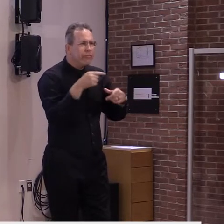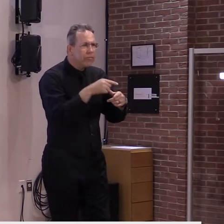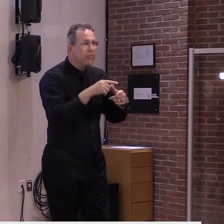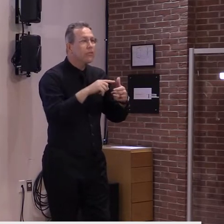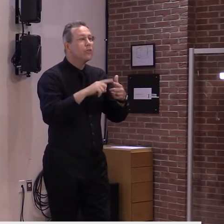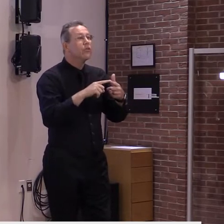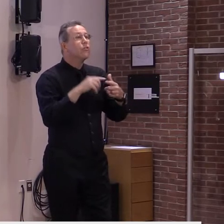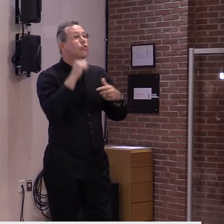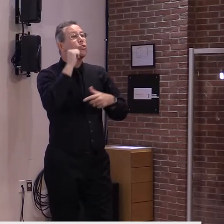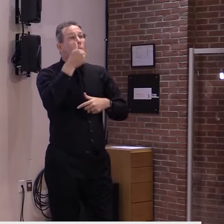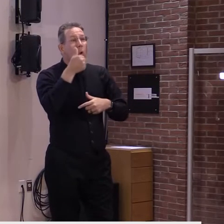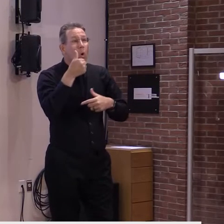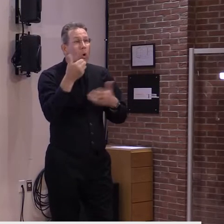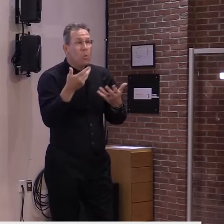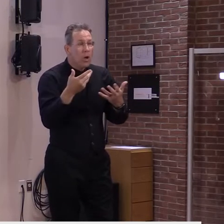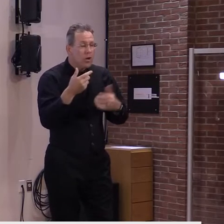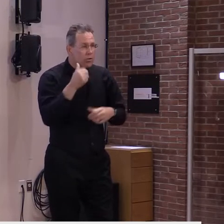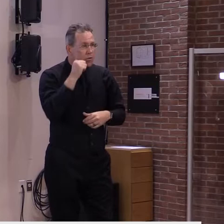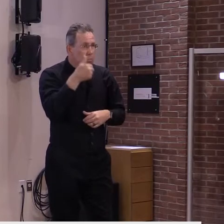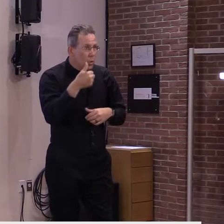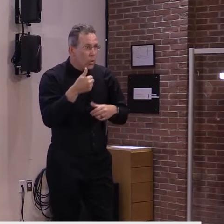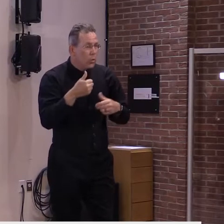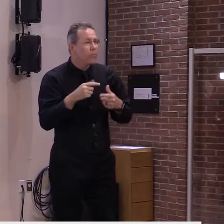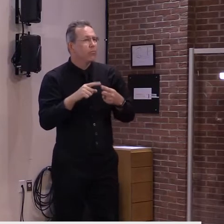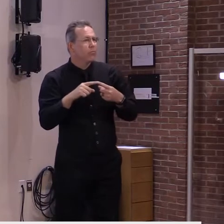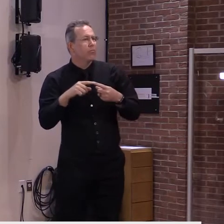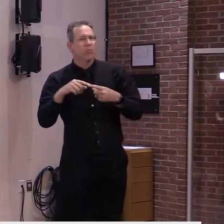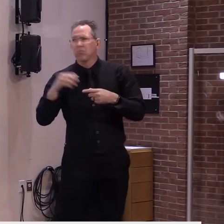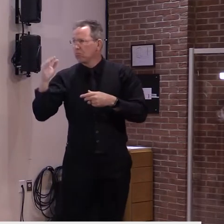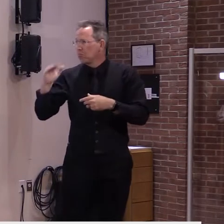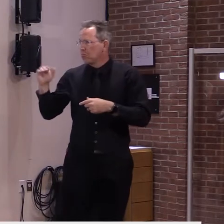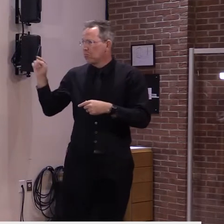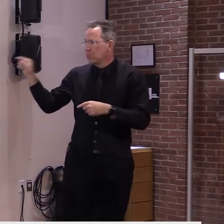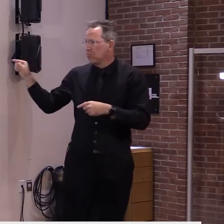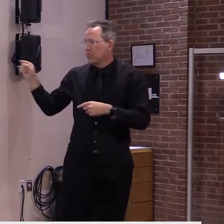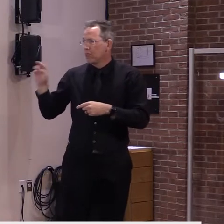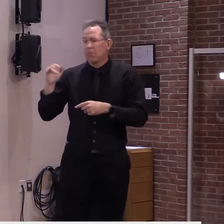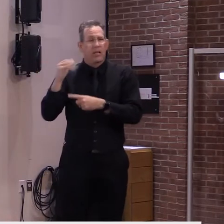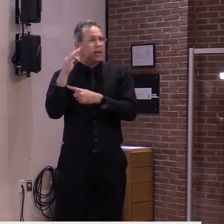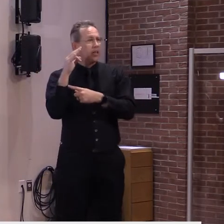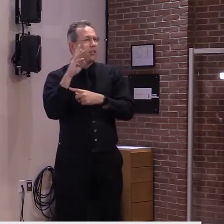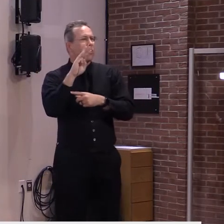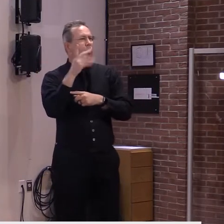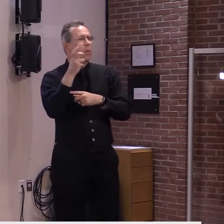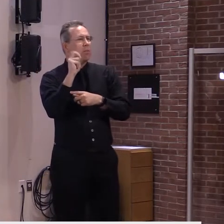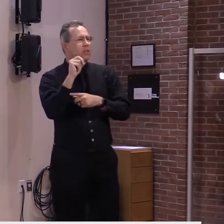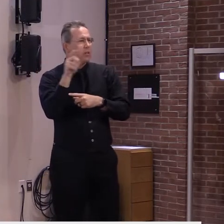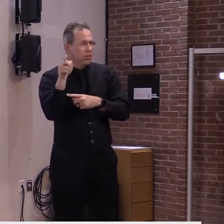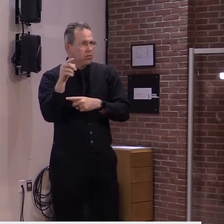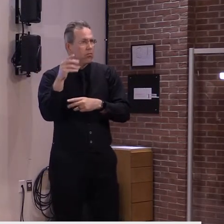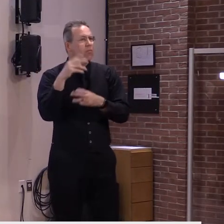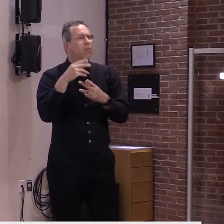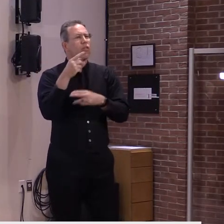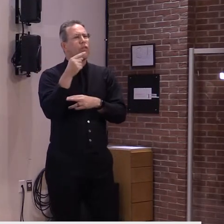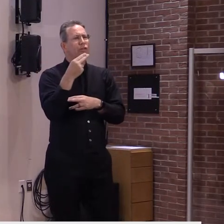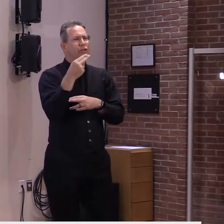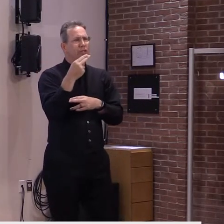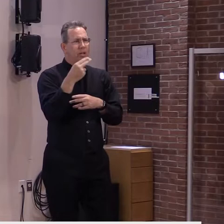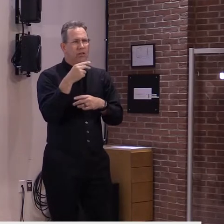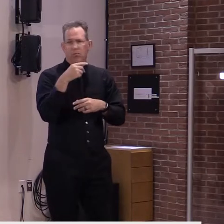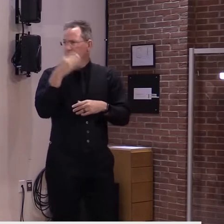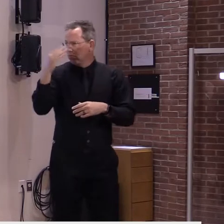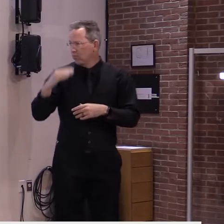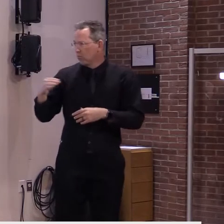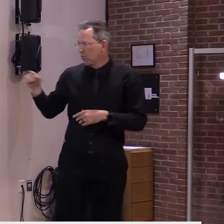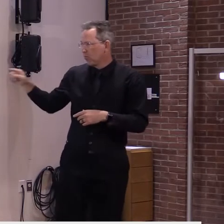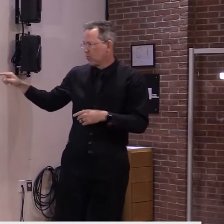in Deerfield, at the Deerfield Ambulance, and Thursday at Searsburg Town Offices. Also on